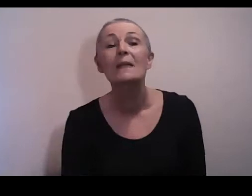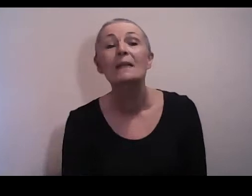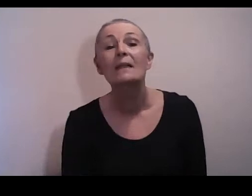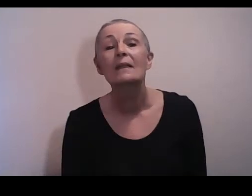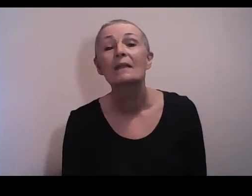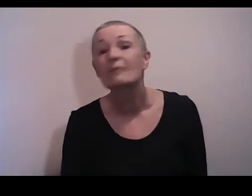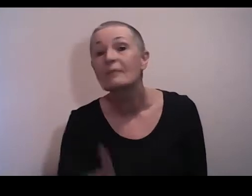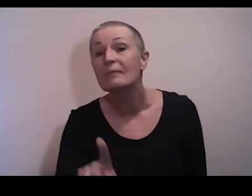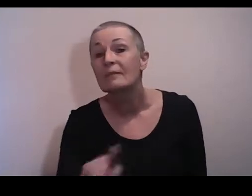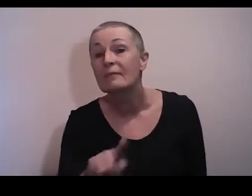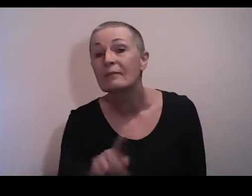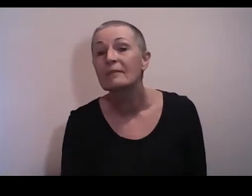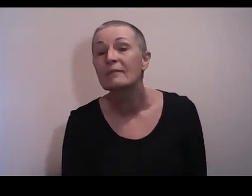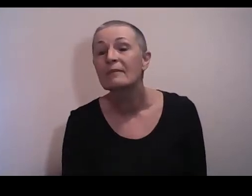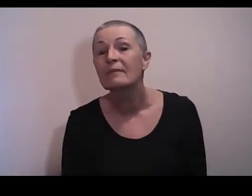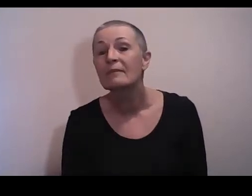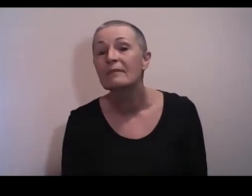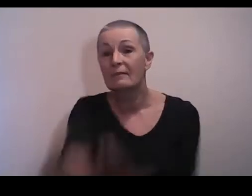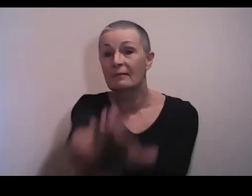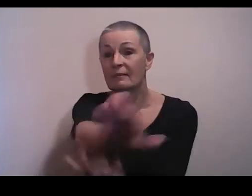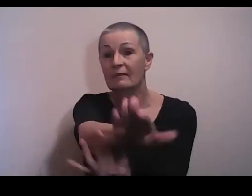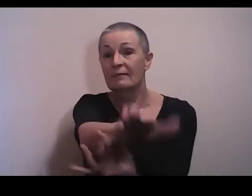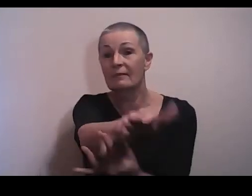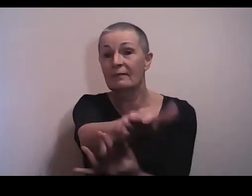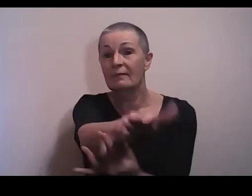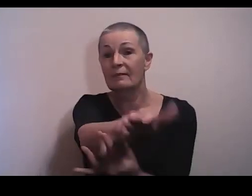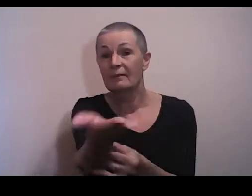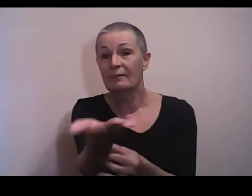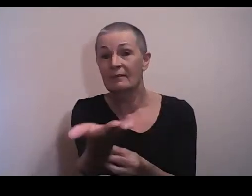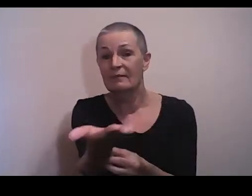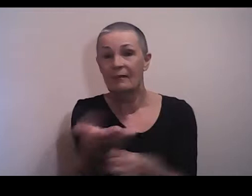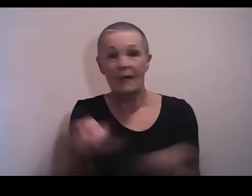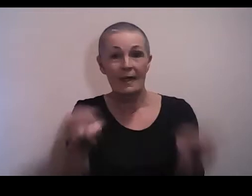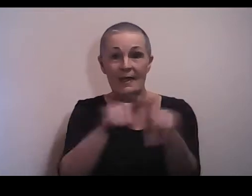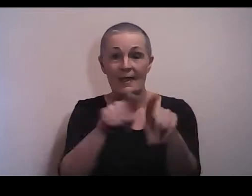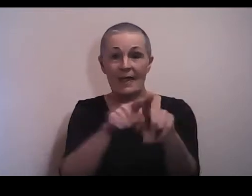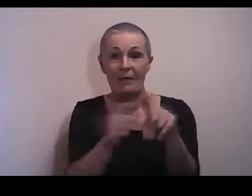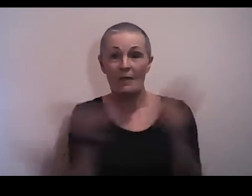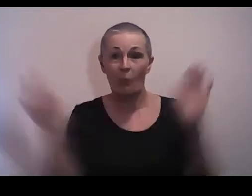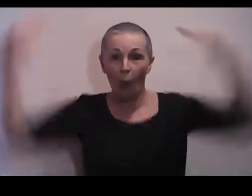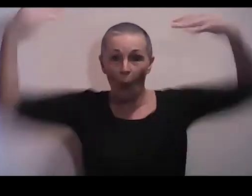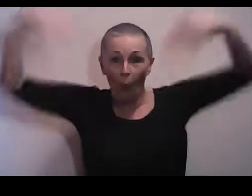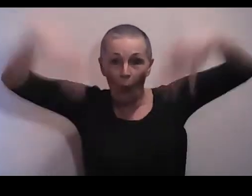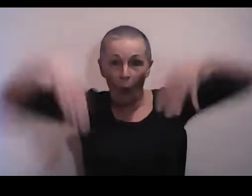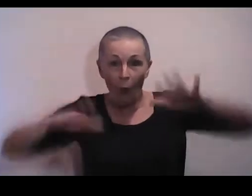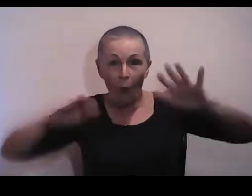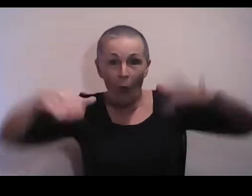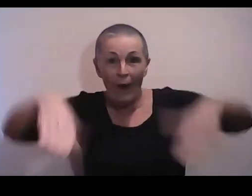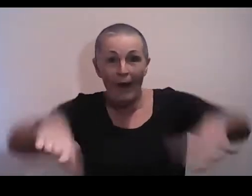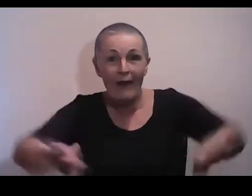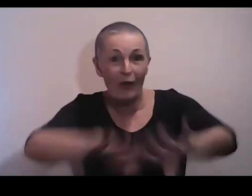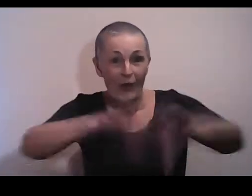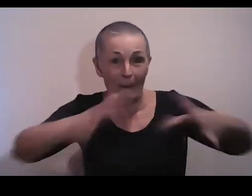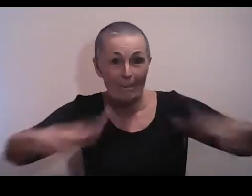Rotating the arm up while the other arm is like a wave crashing on the beach.